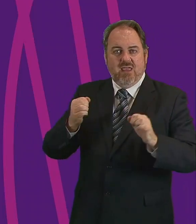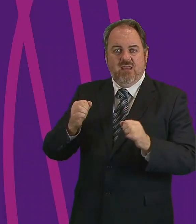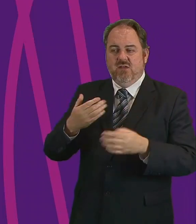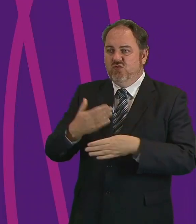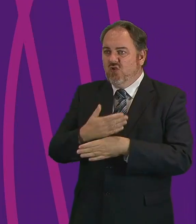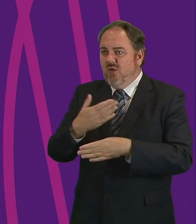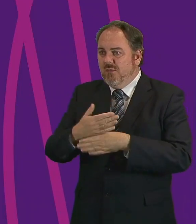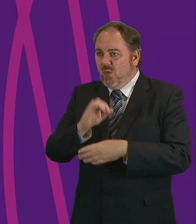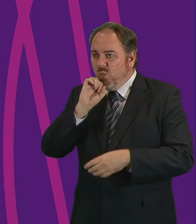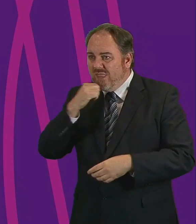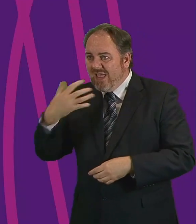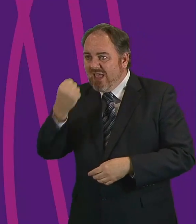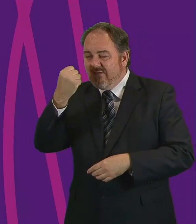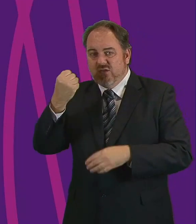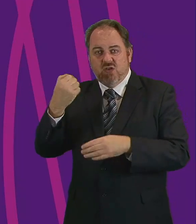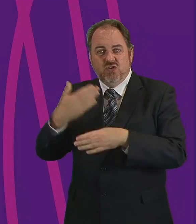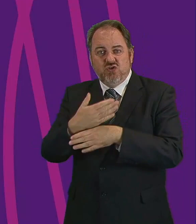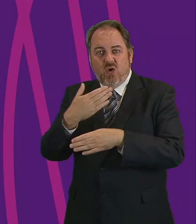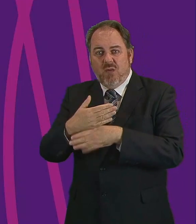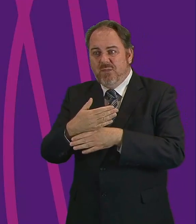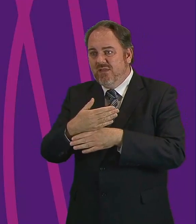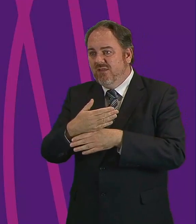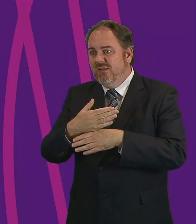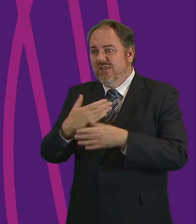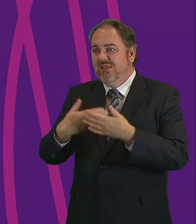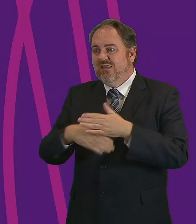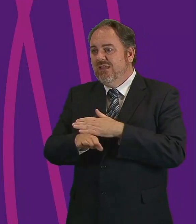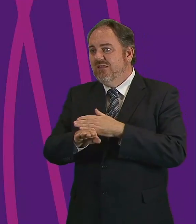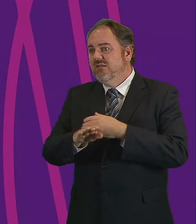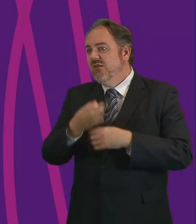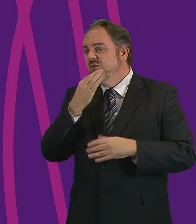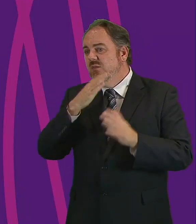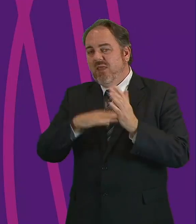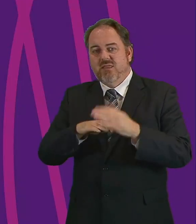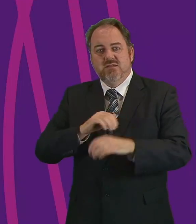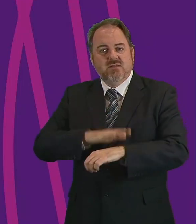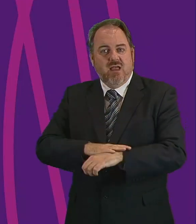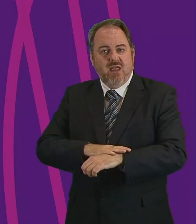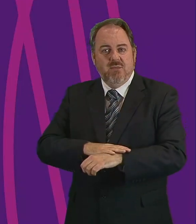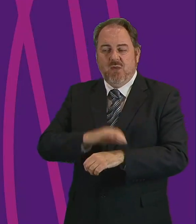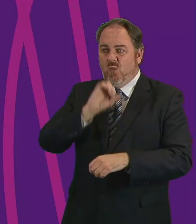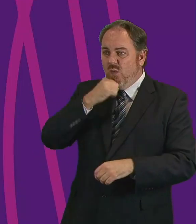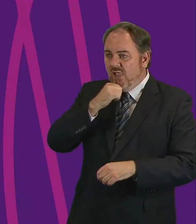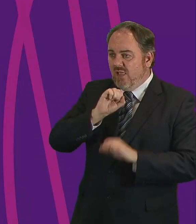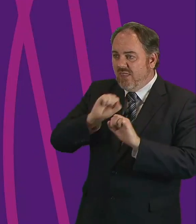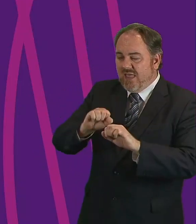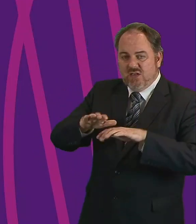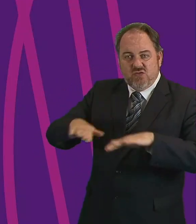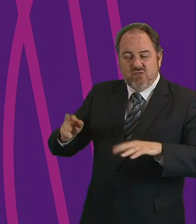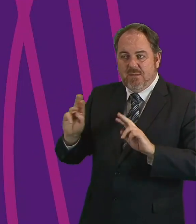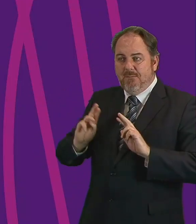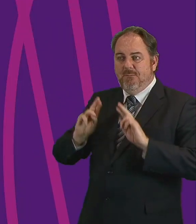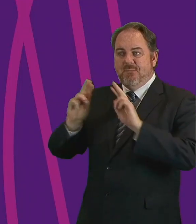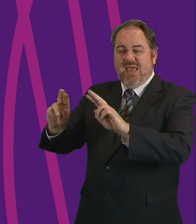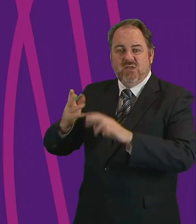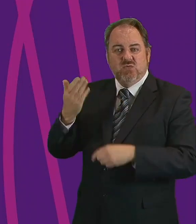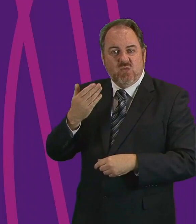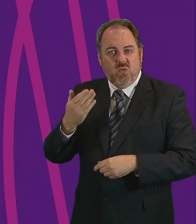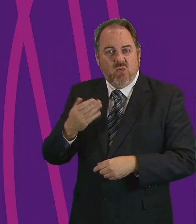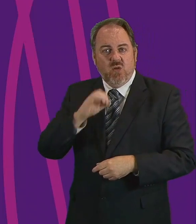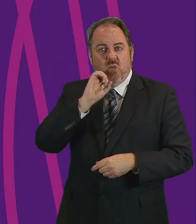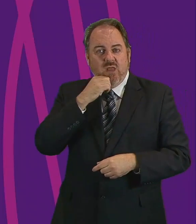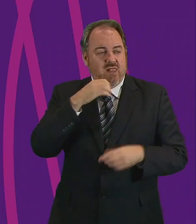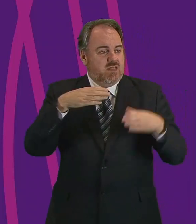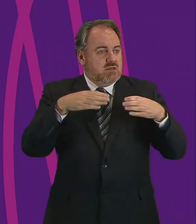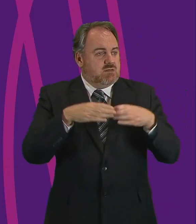go back to in the autumn? Will they be able to pay the mortgage? What about their children going back to school? What opportunities will they have? The small business